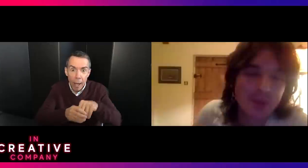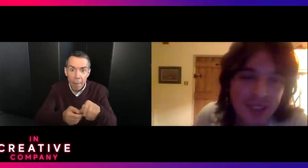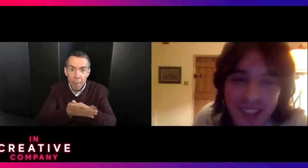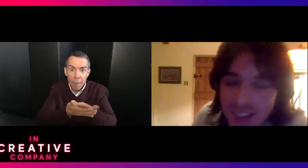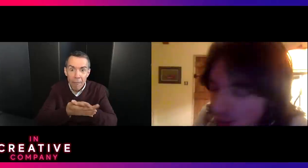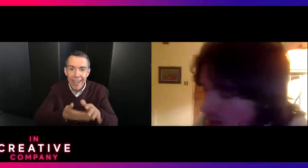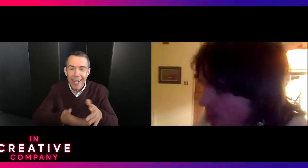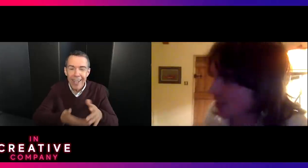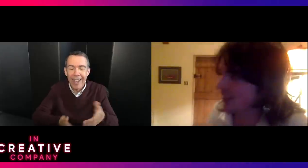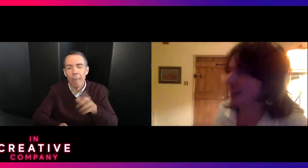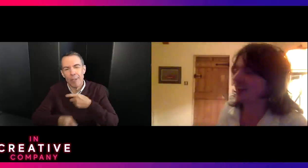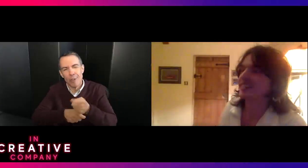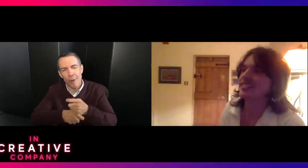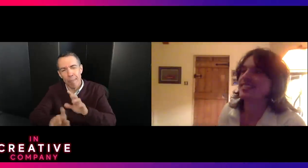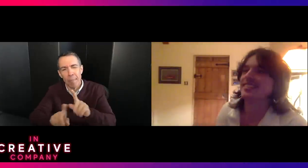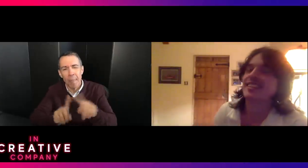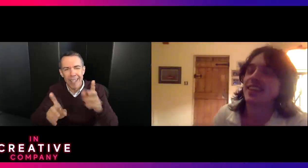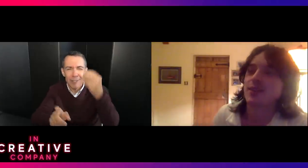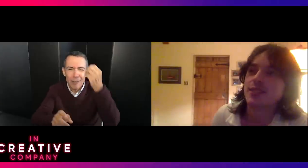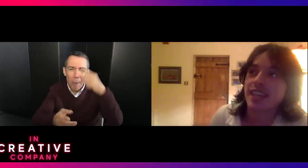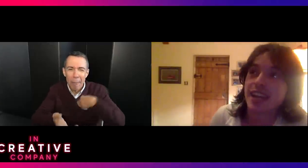no, I'm that's a joke. But